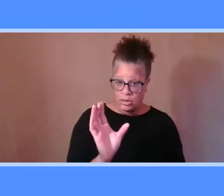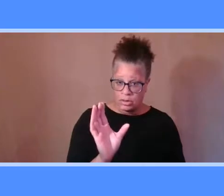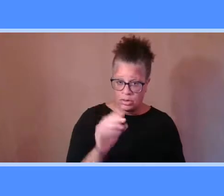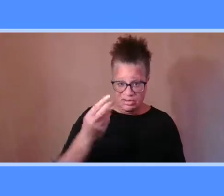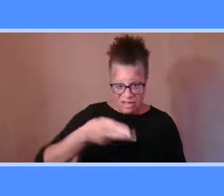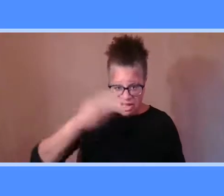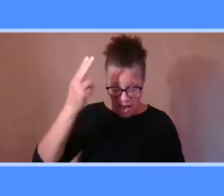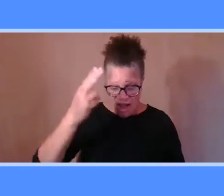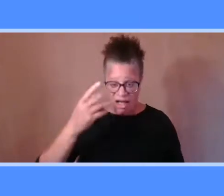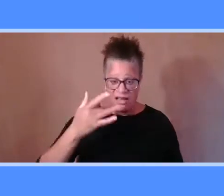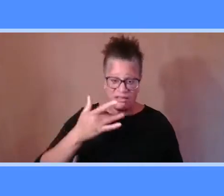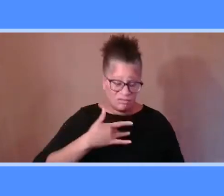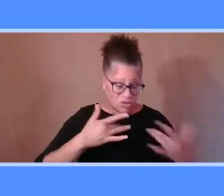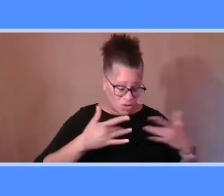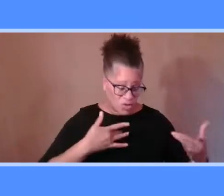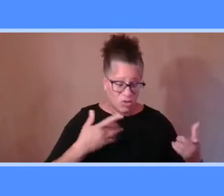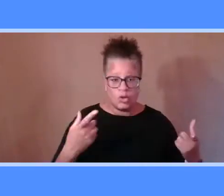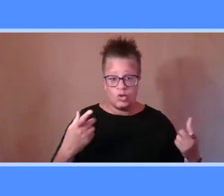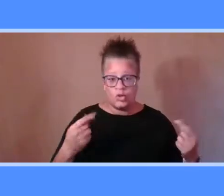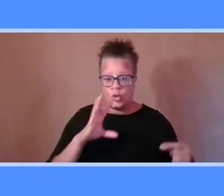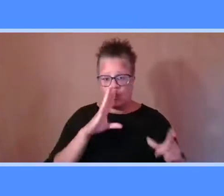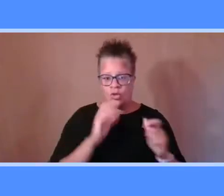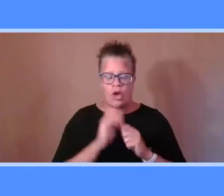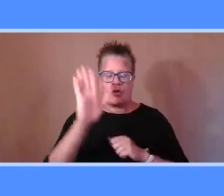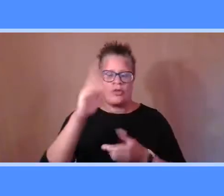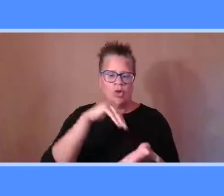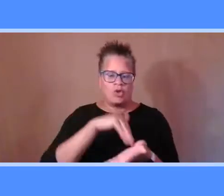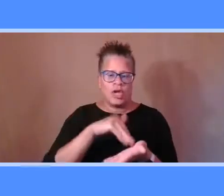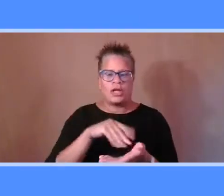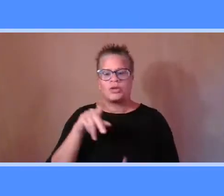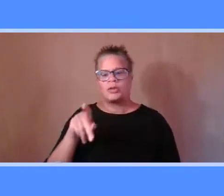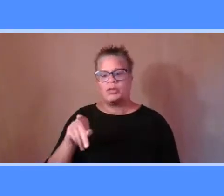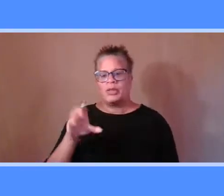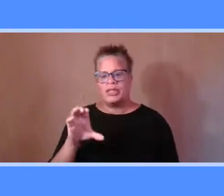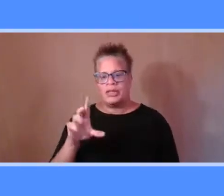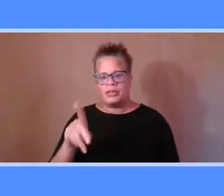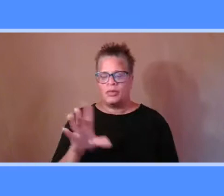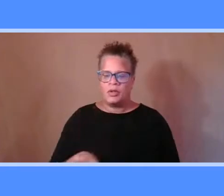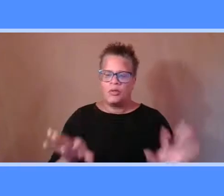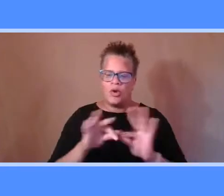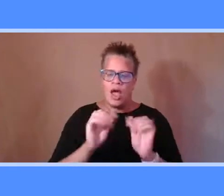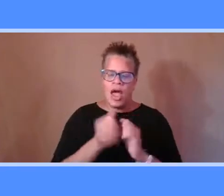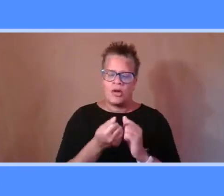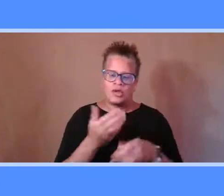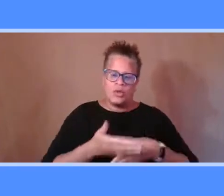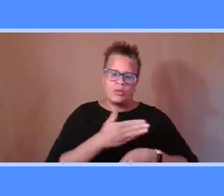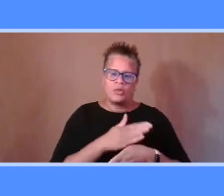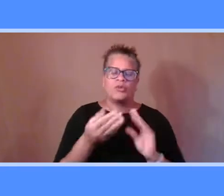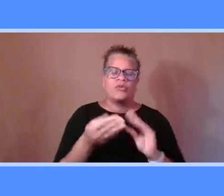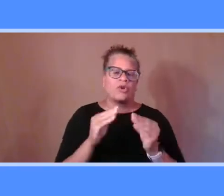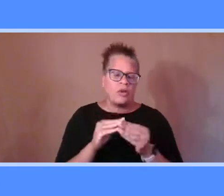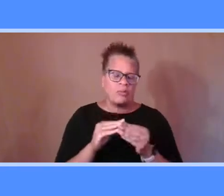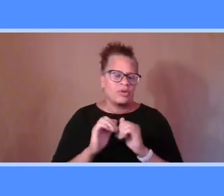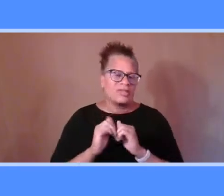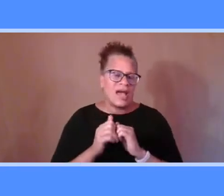high or you're worried about it, definitely speak to your primary care doctor about ways to change those numbers in a positive